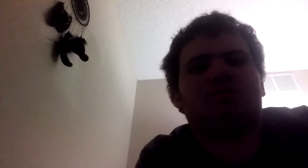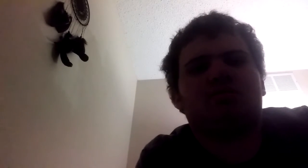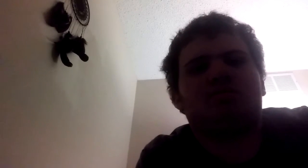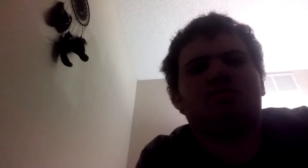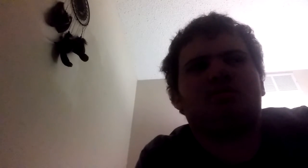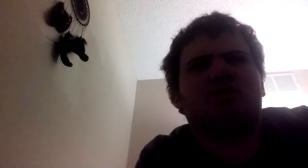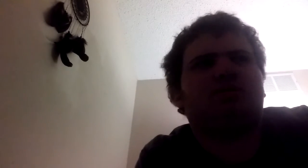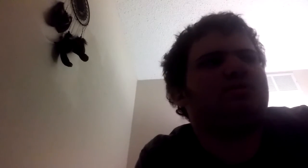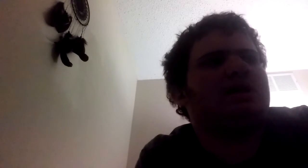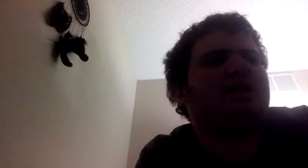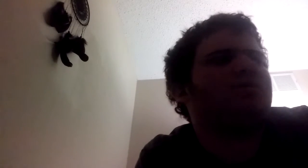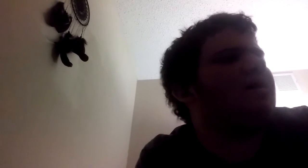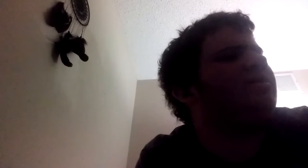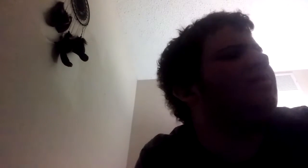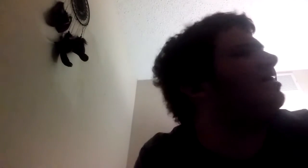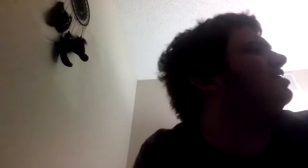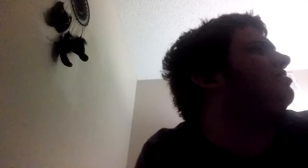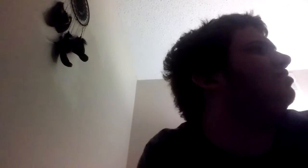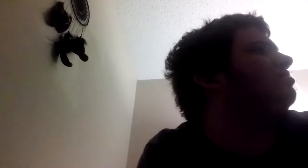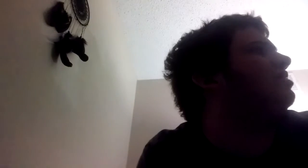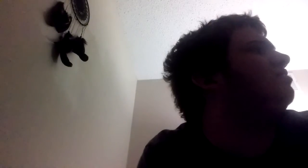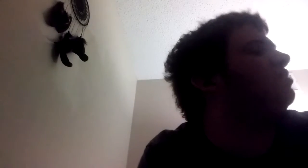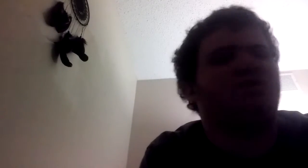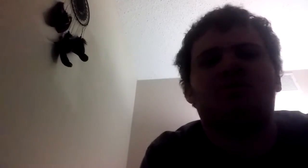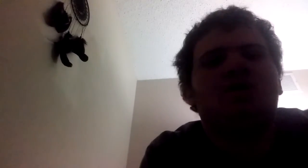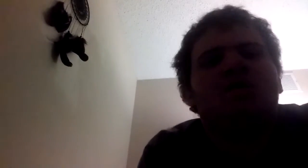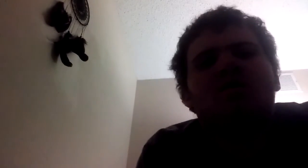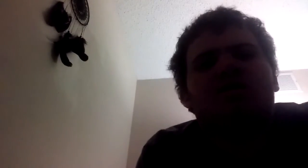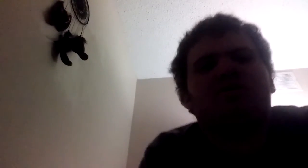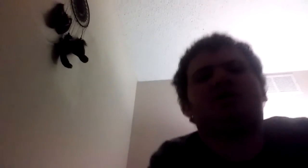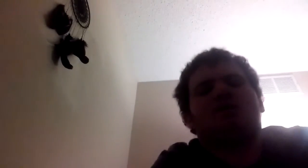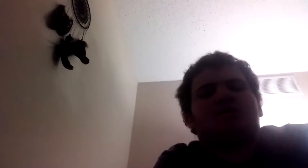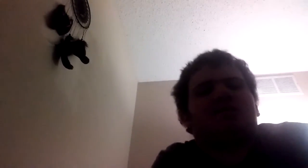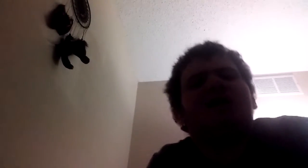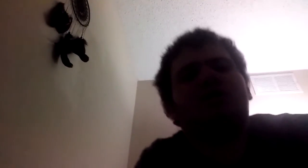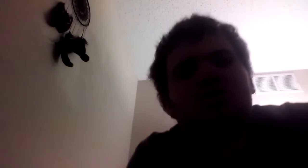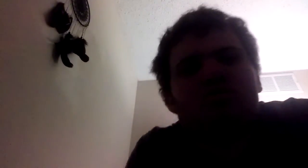Knuckles. I don't think that was actually the first one. Anyway, Cyber Knuckles